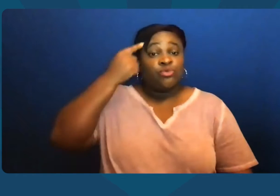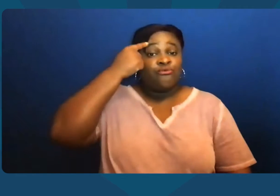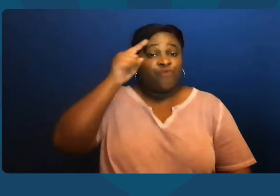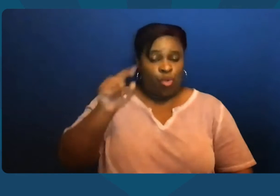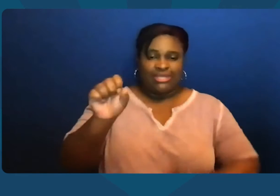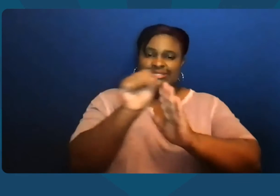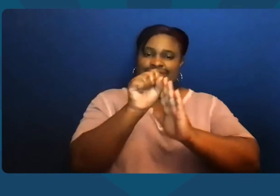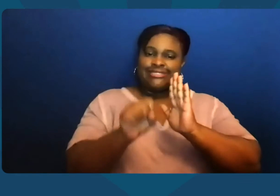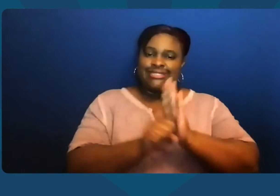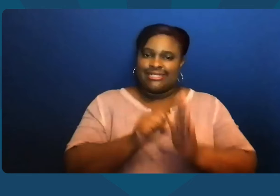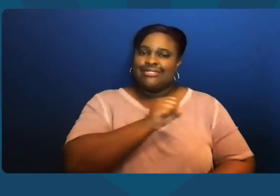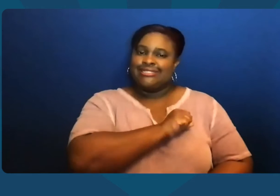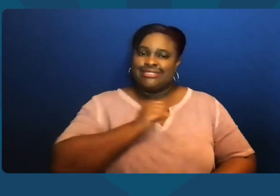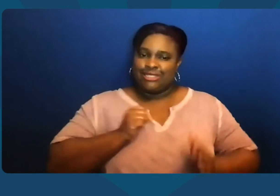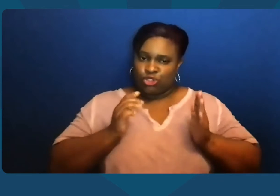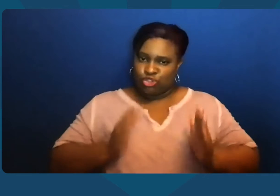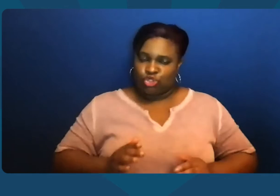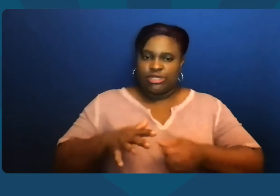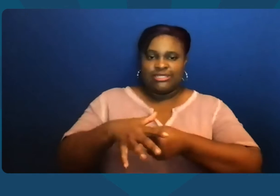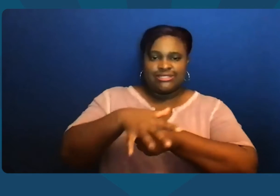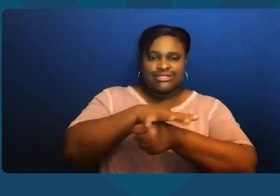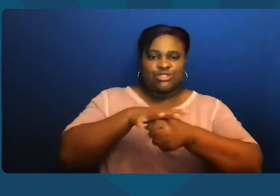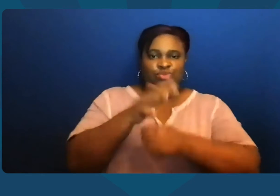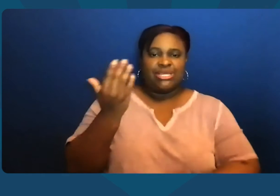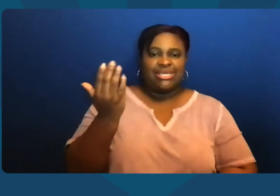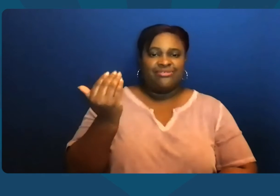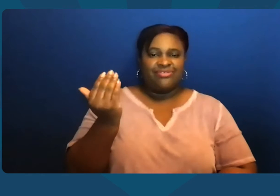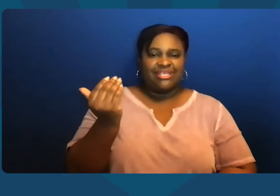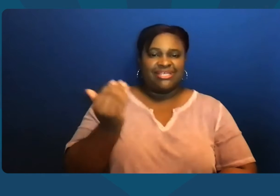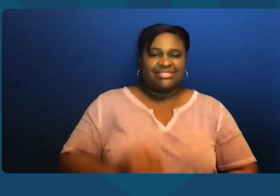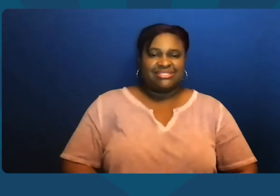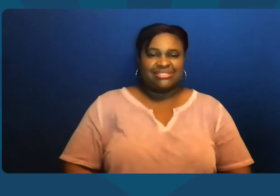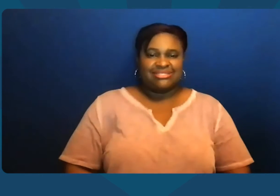Candidates for State Senator, District 15.